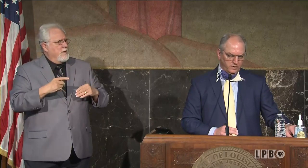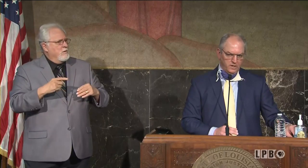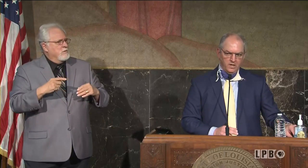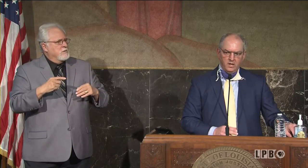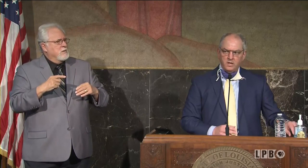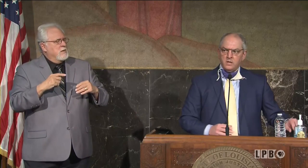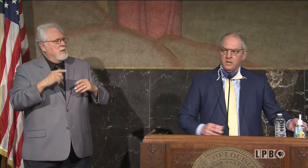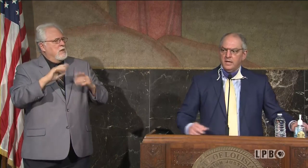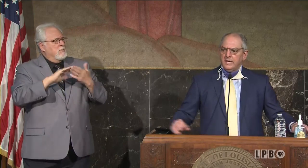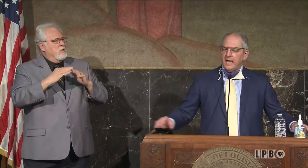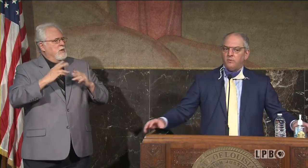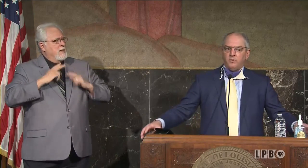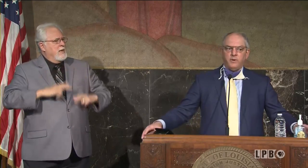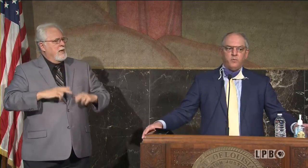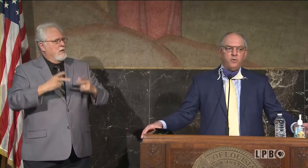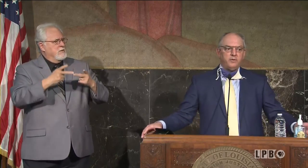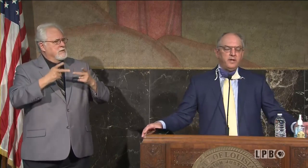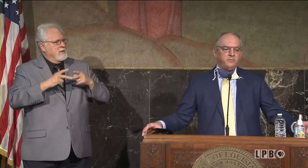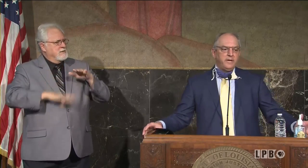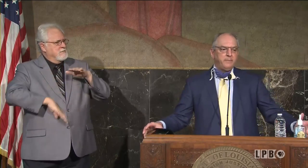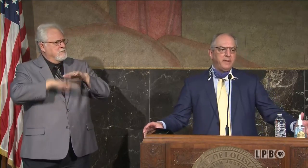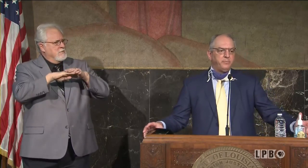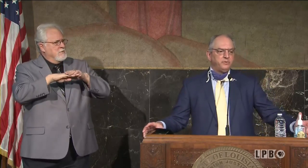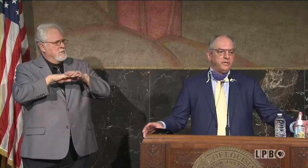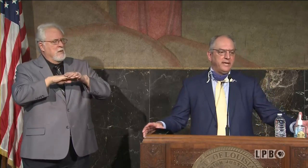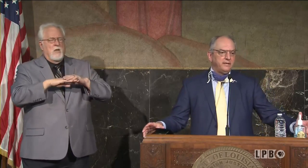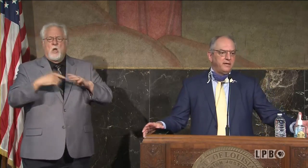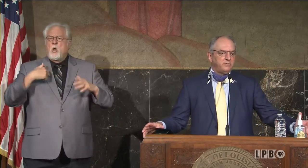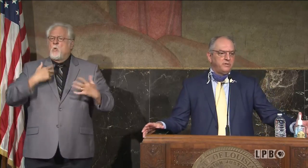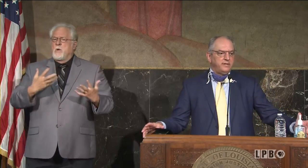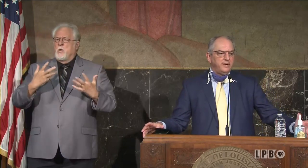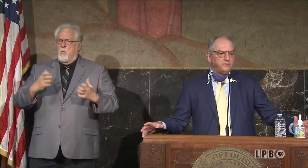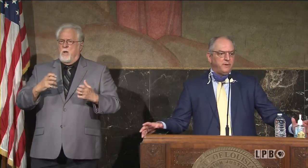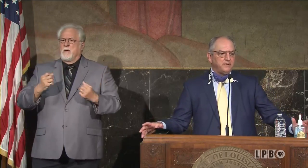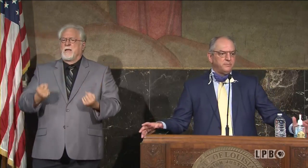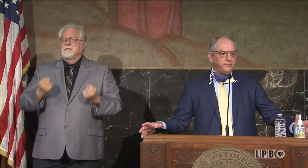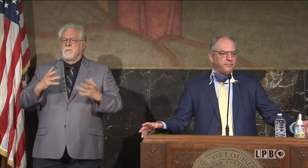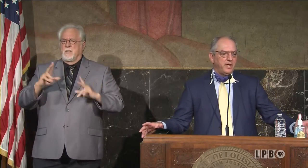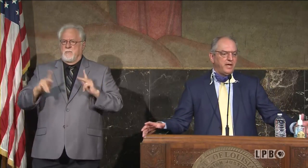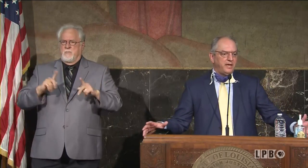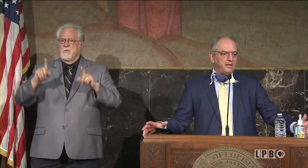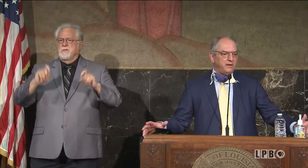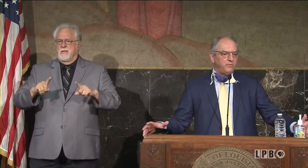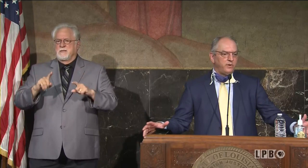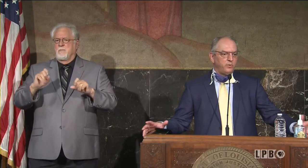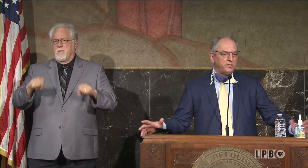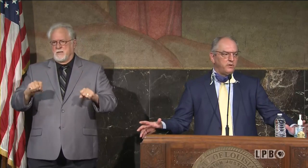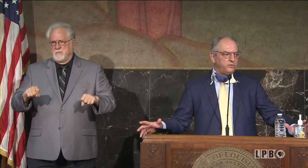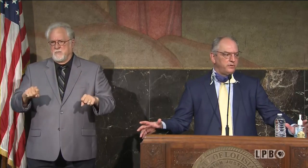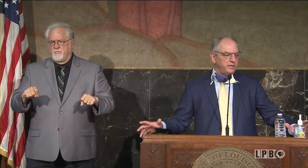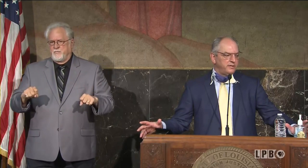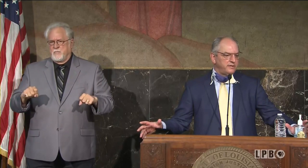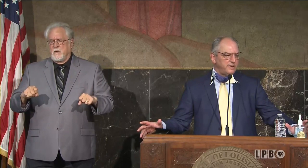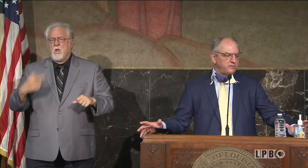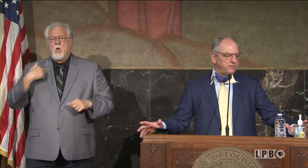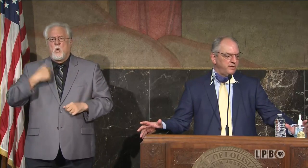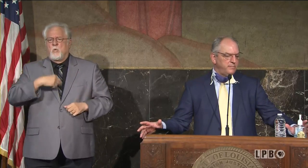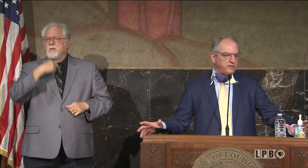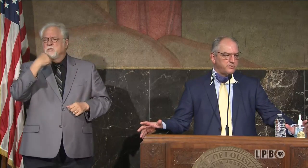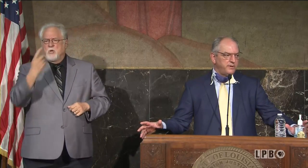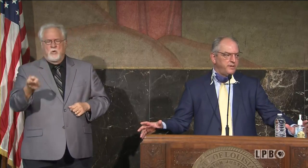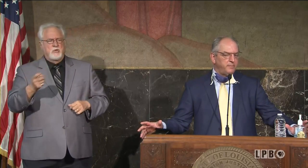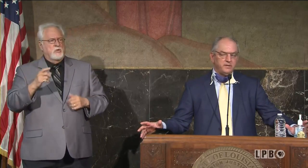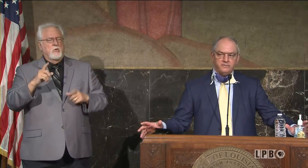testing, or? Yeah, well, we want as many people to get tested as possible. And we told you that the